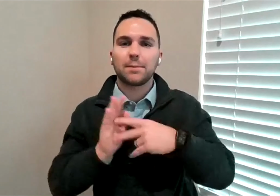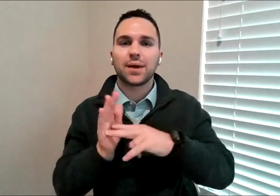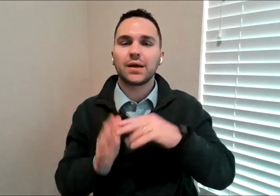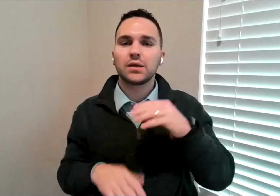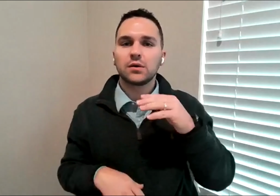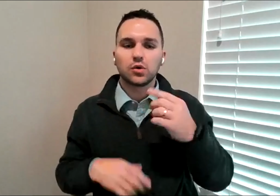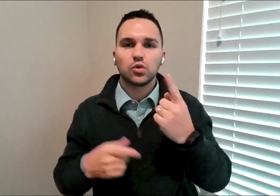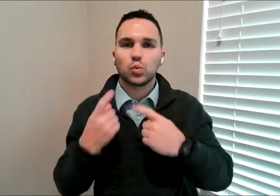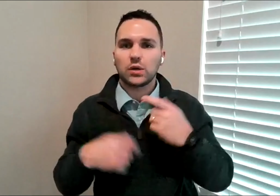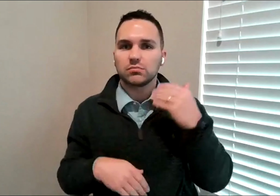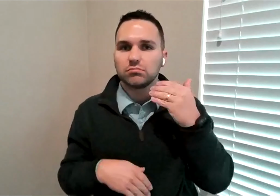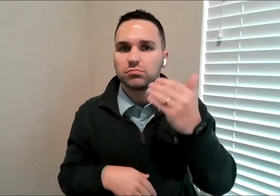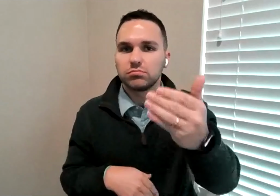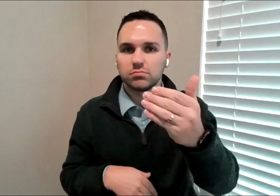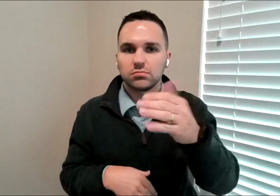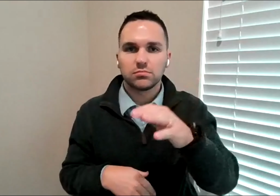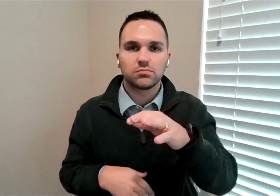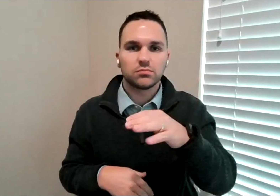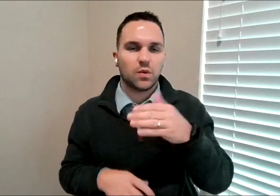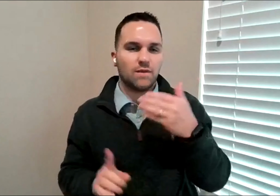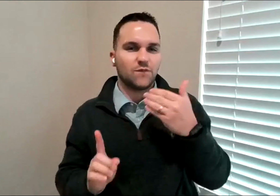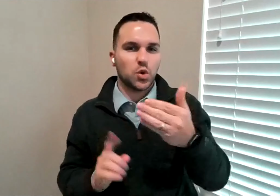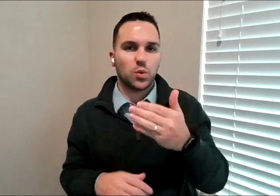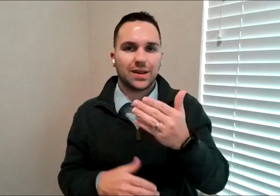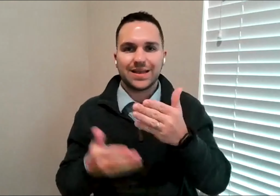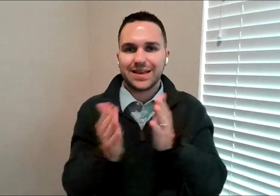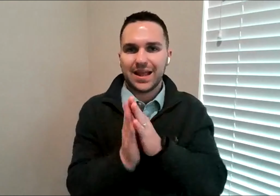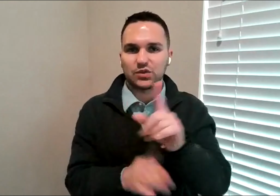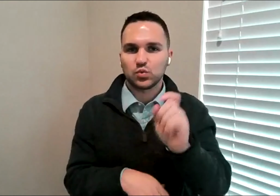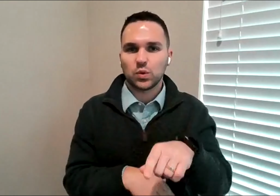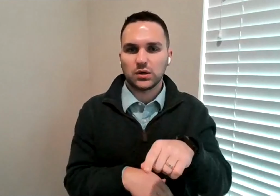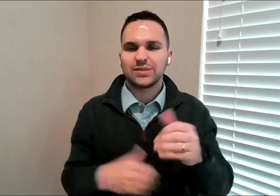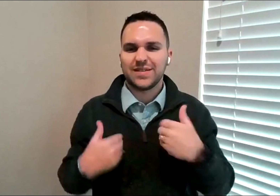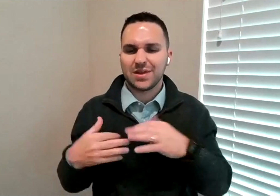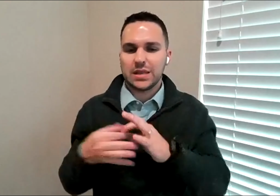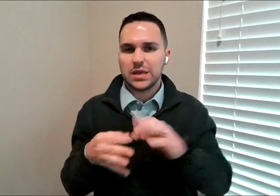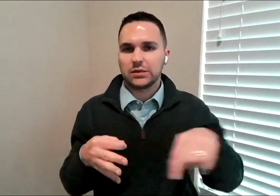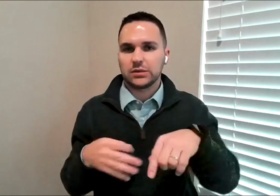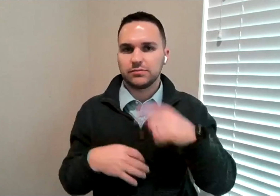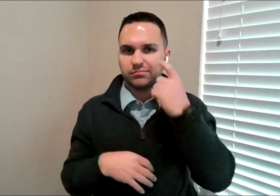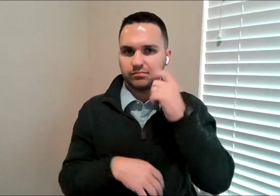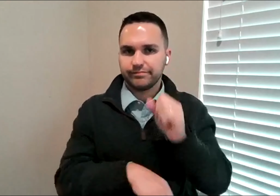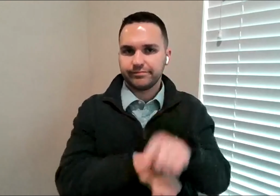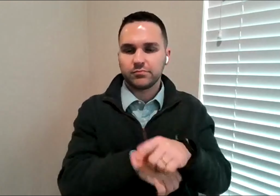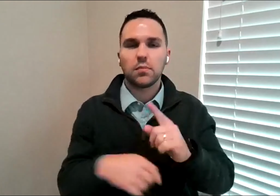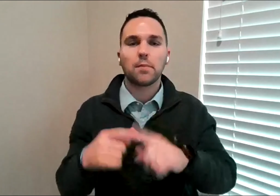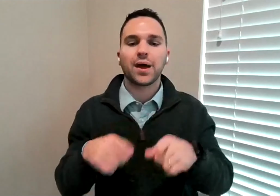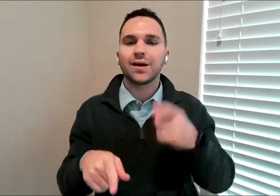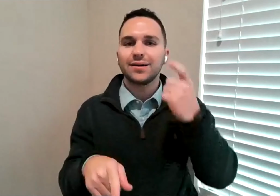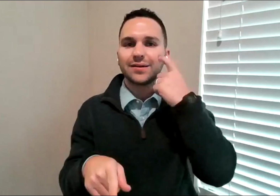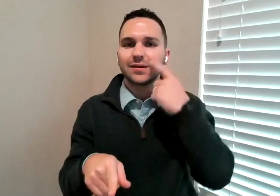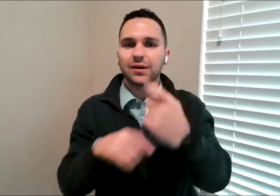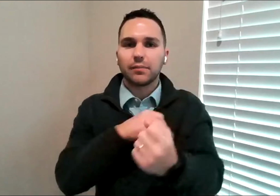questions. So there's a link in the chat to that. But we had a BOSO question come up in